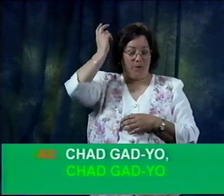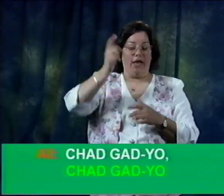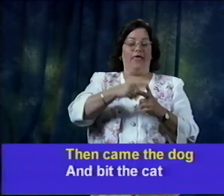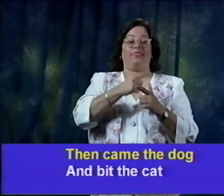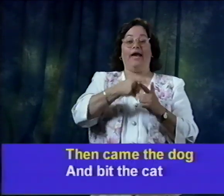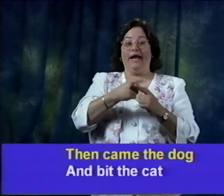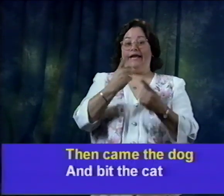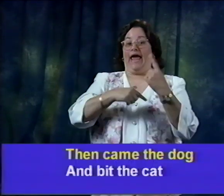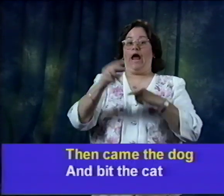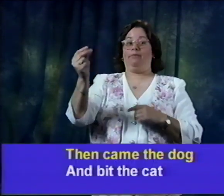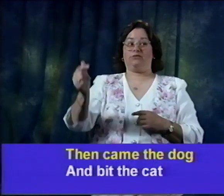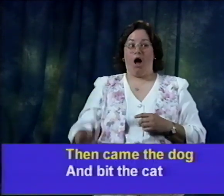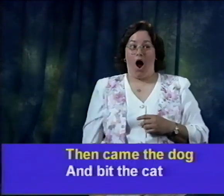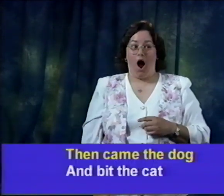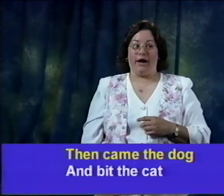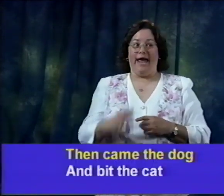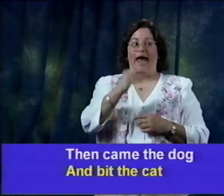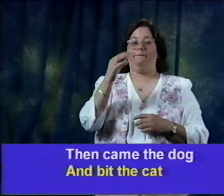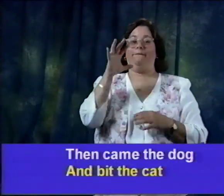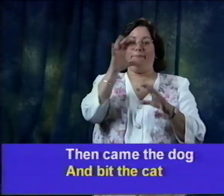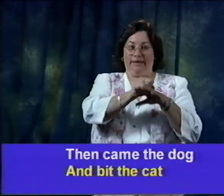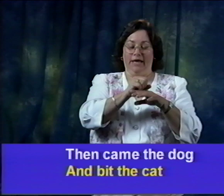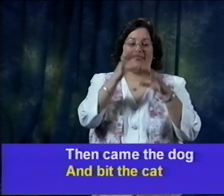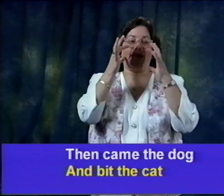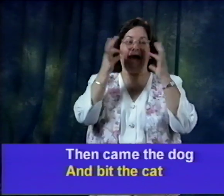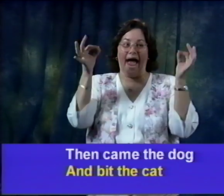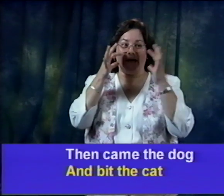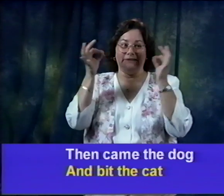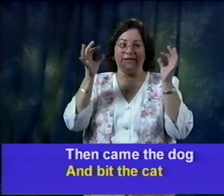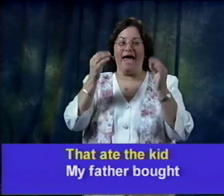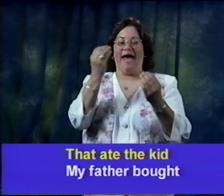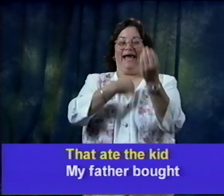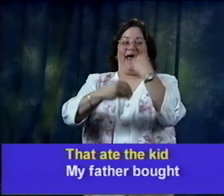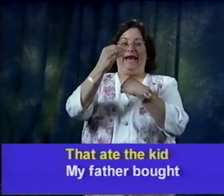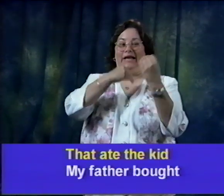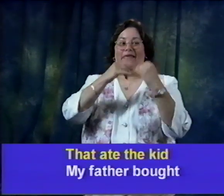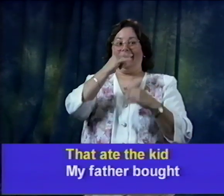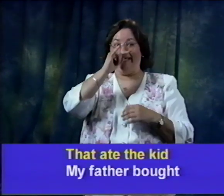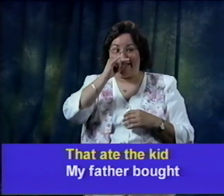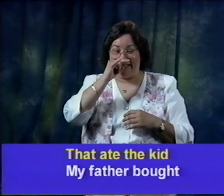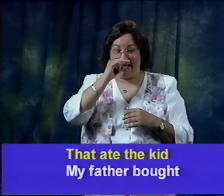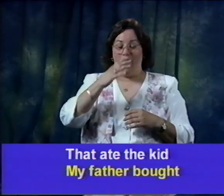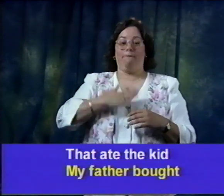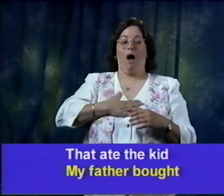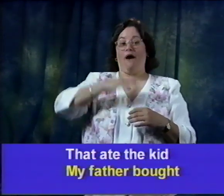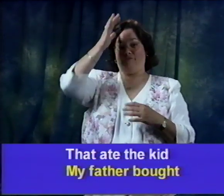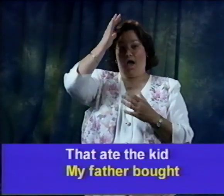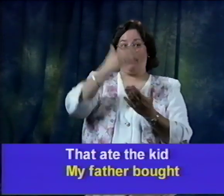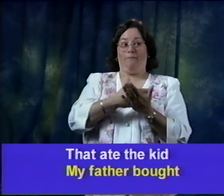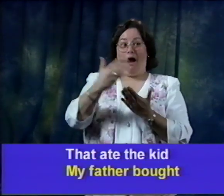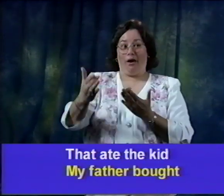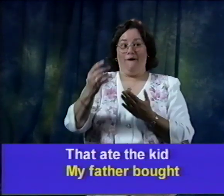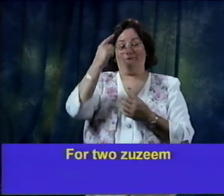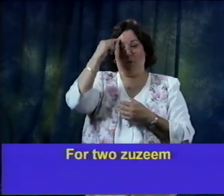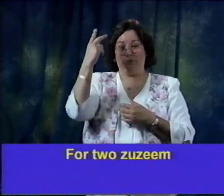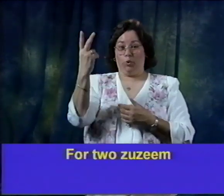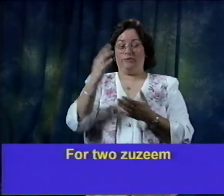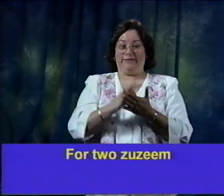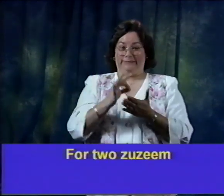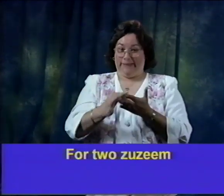Yah. Then came the dog and bit the cat that ate the kid. My father bought for 2